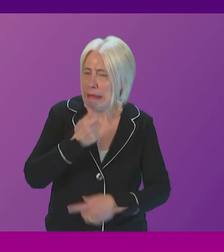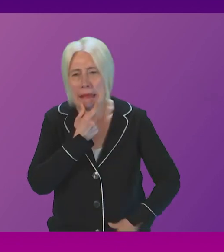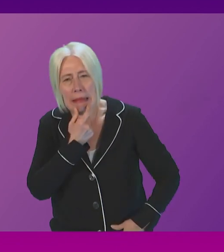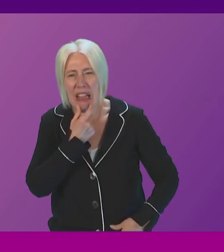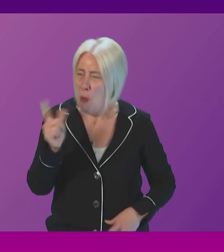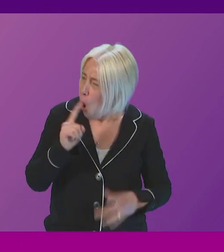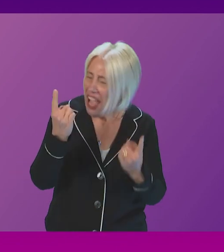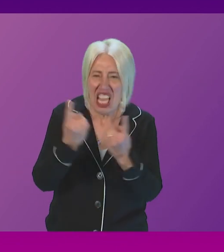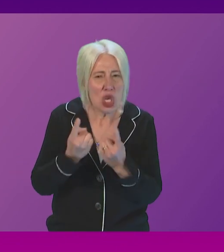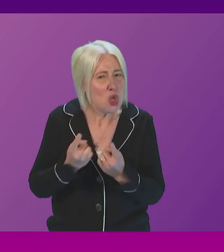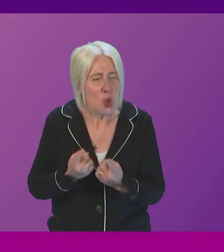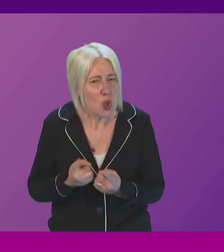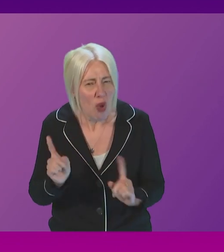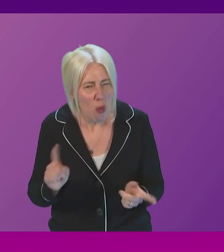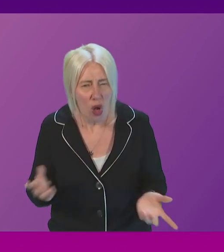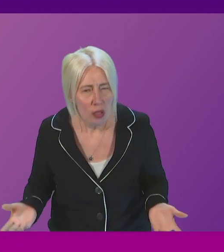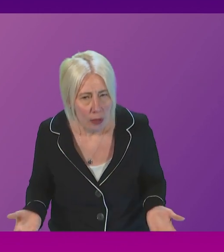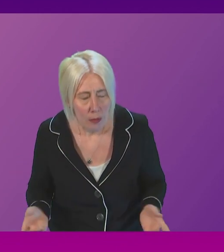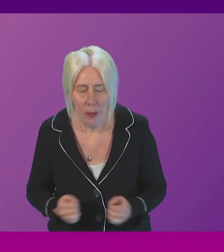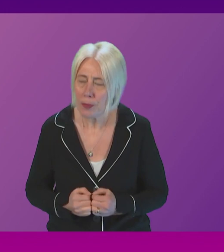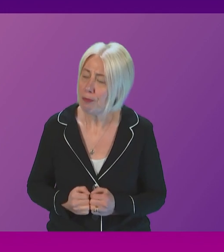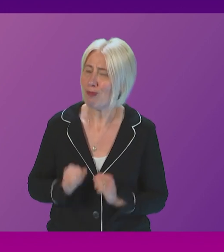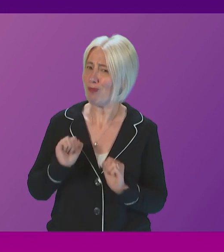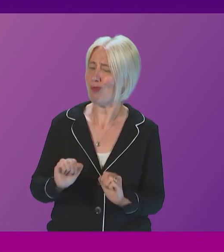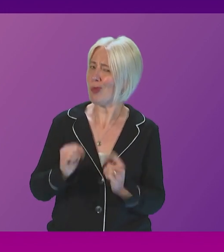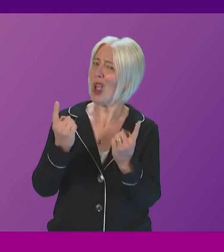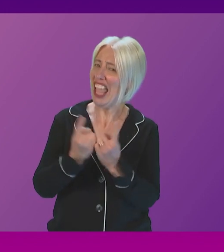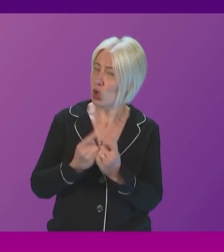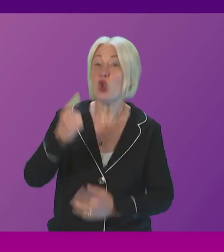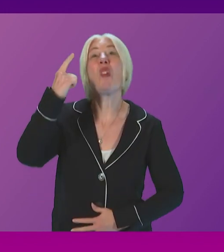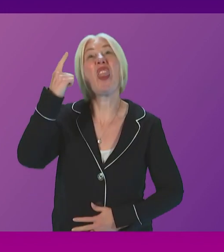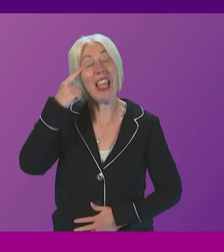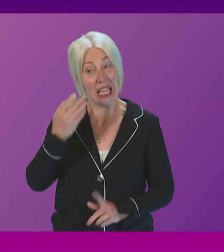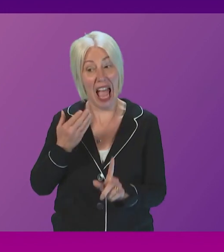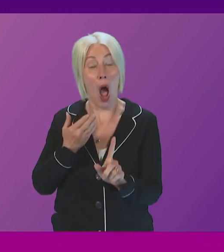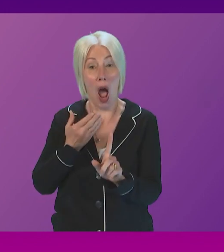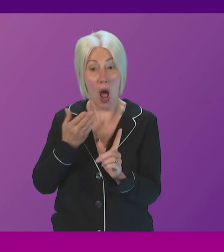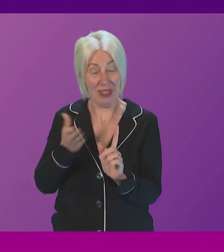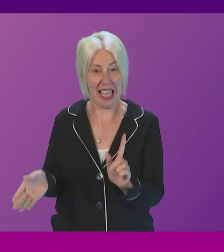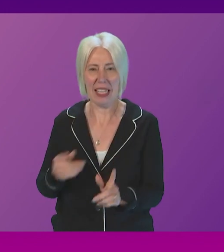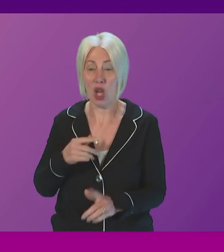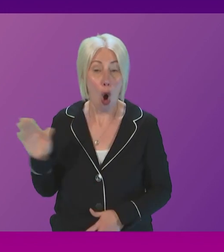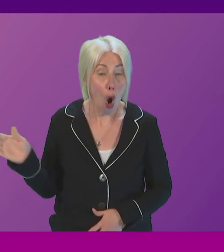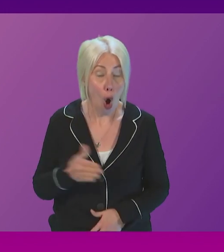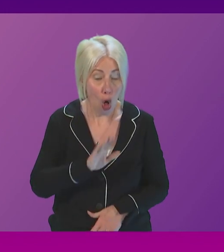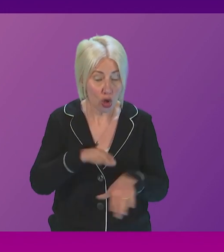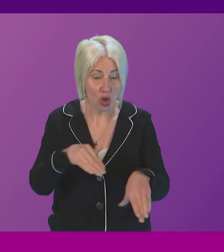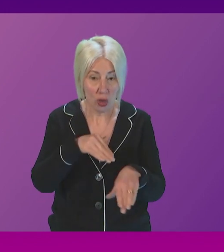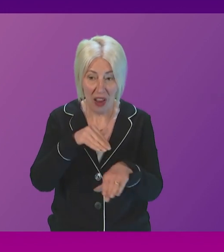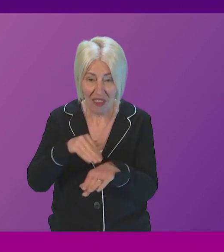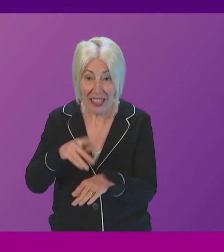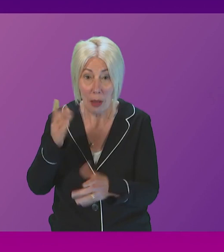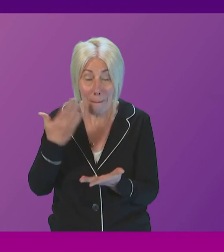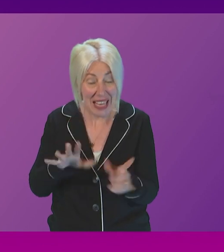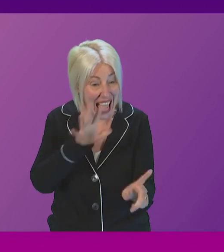issues have been. So, the issues that we think are outstanding is, have all children affected been identified?